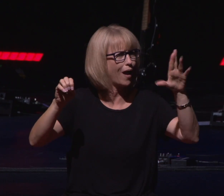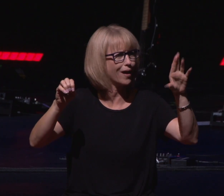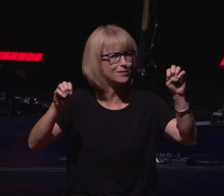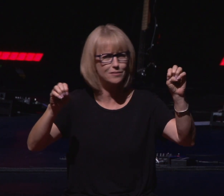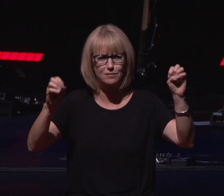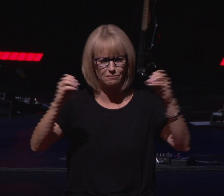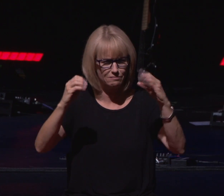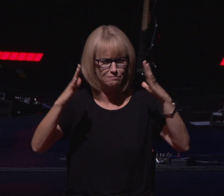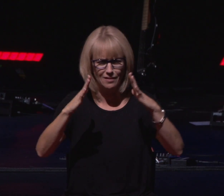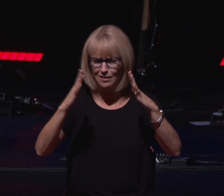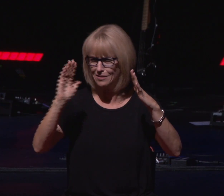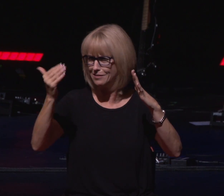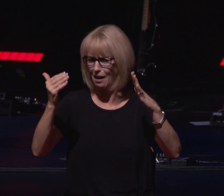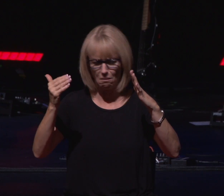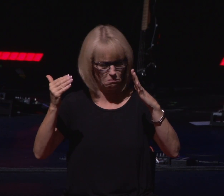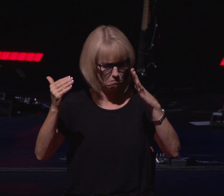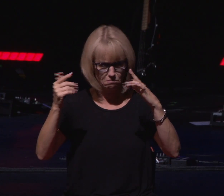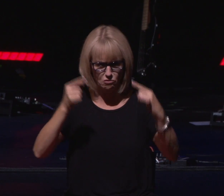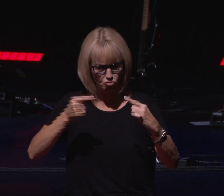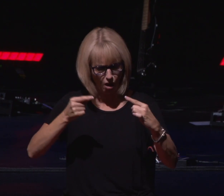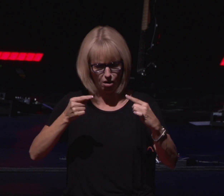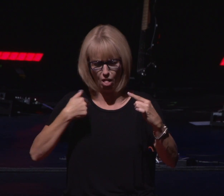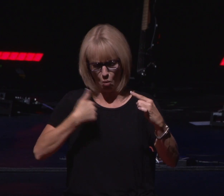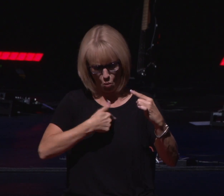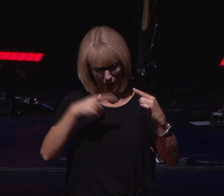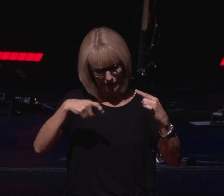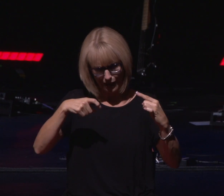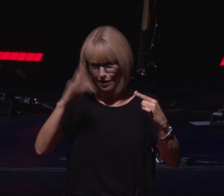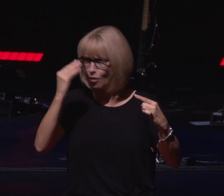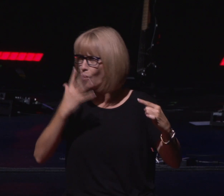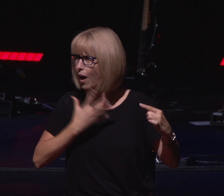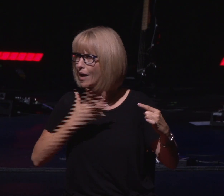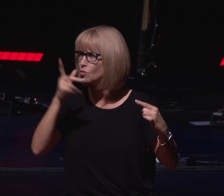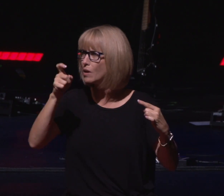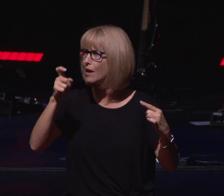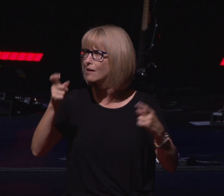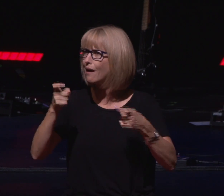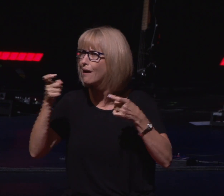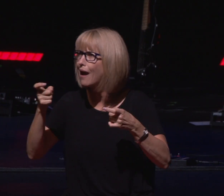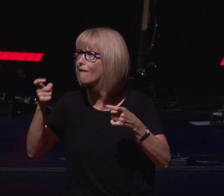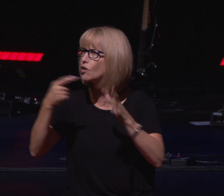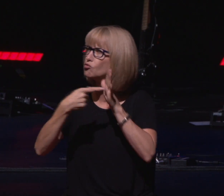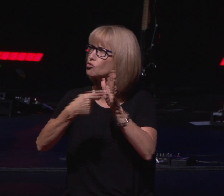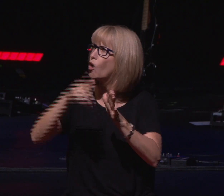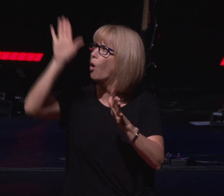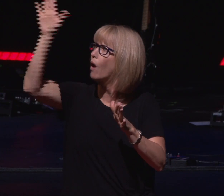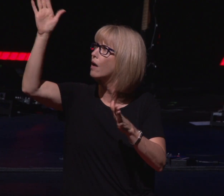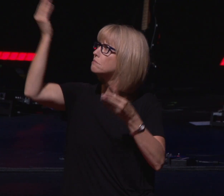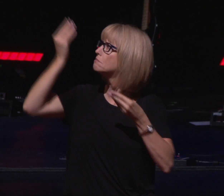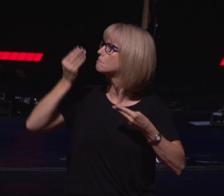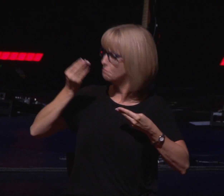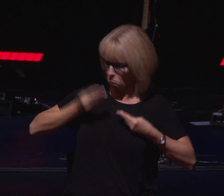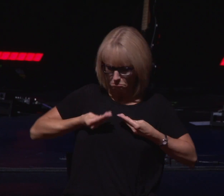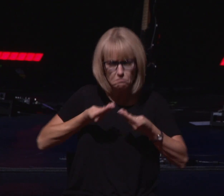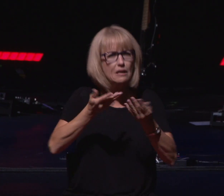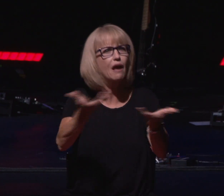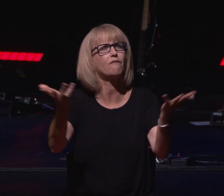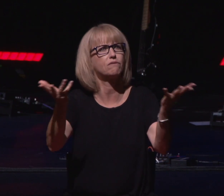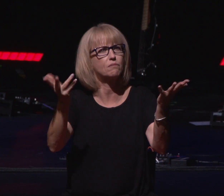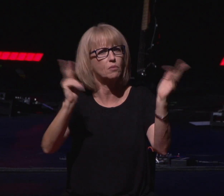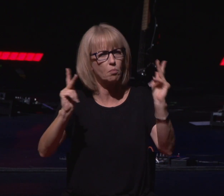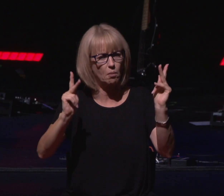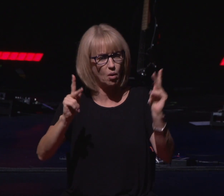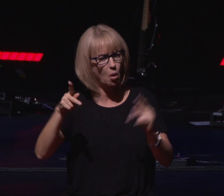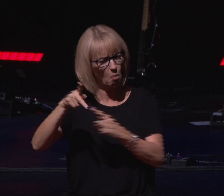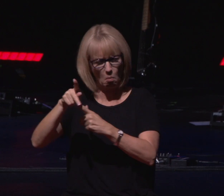and definitely a sense of grace and giving and reflecting who God is to us, and we give that to others. A definition of